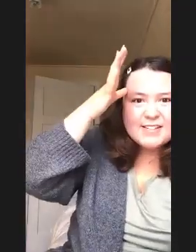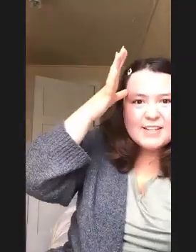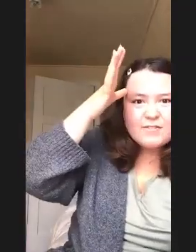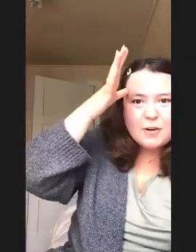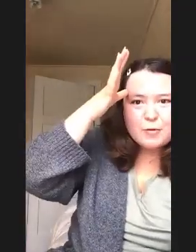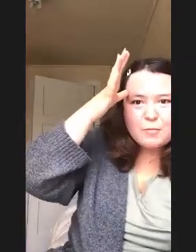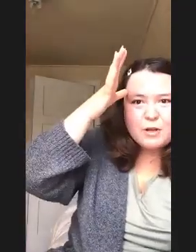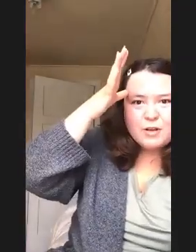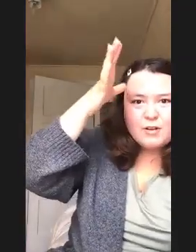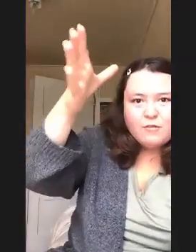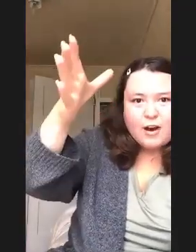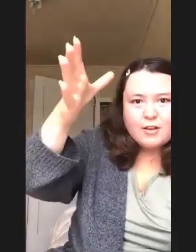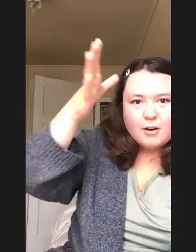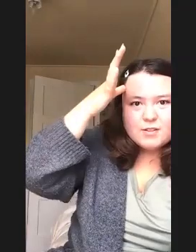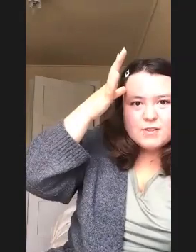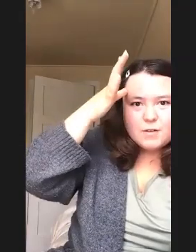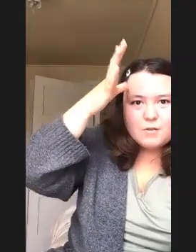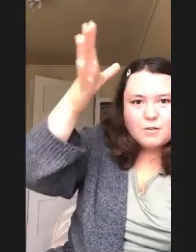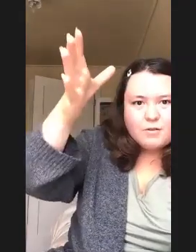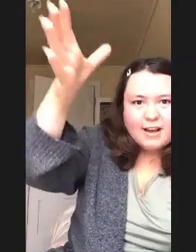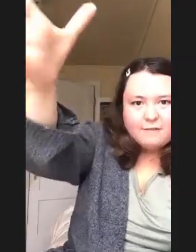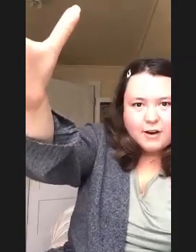it from father to grandfather,